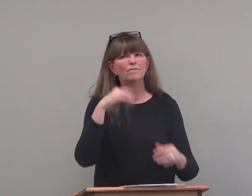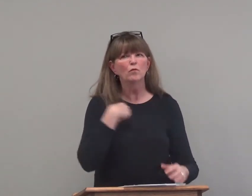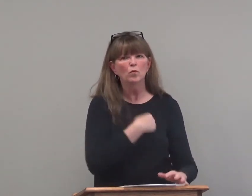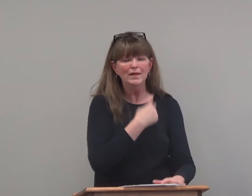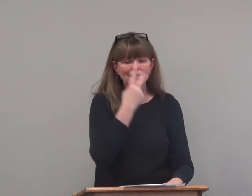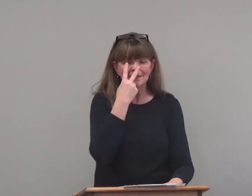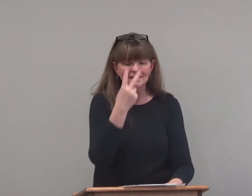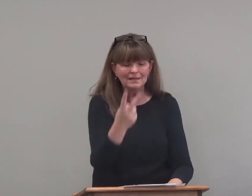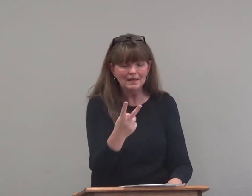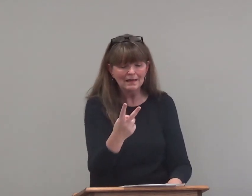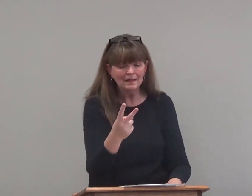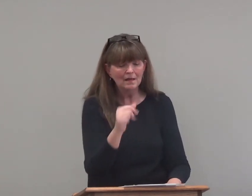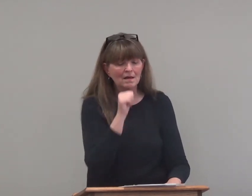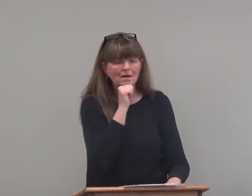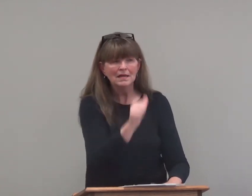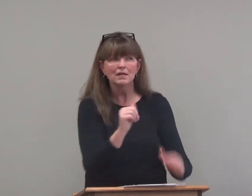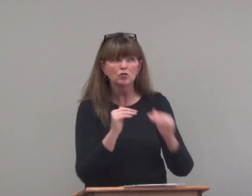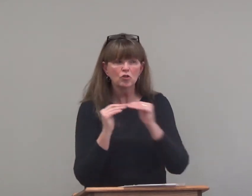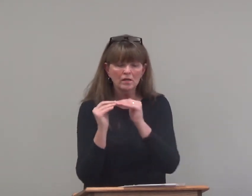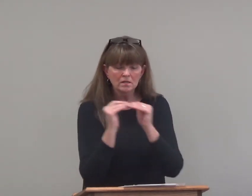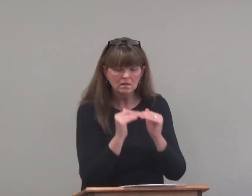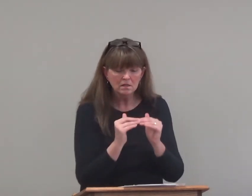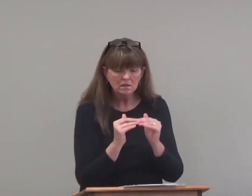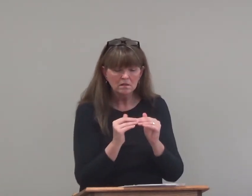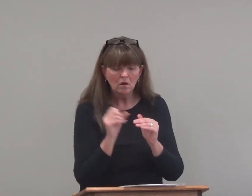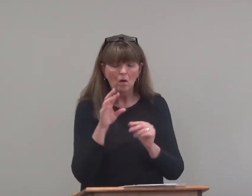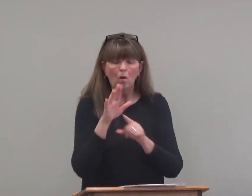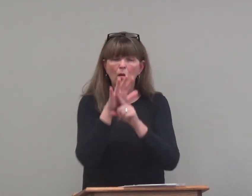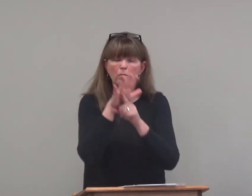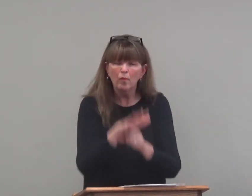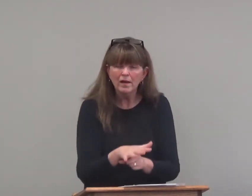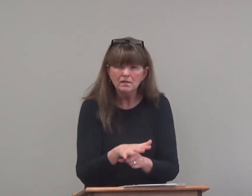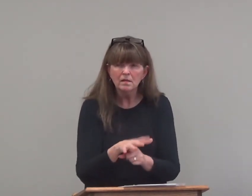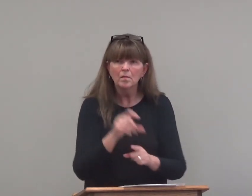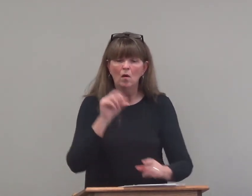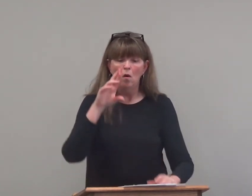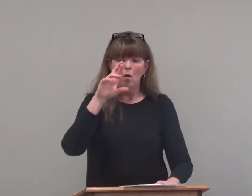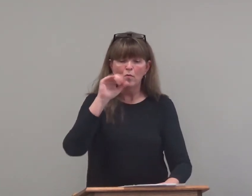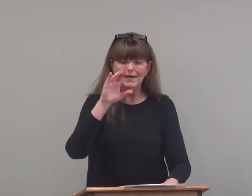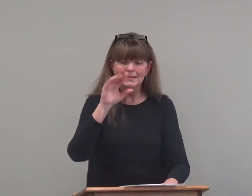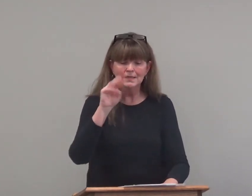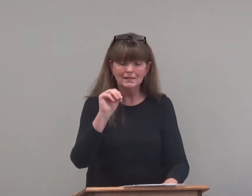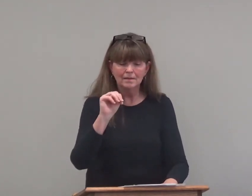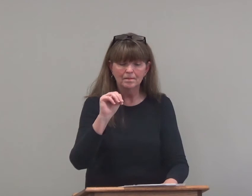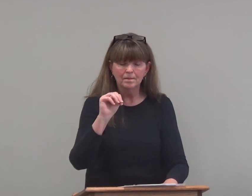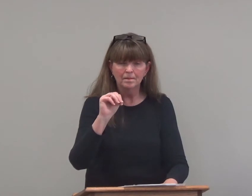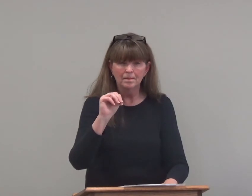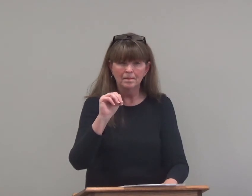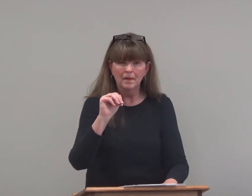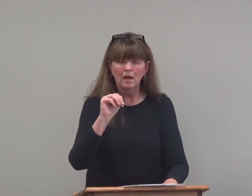it means that if we see injustice, or oppression, or